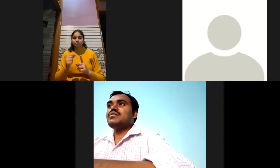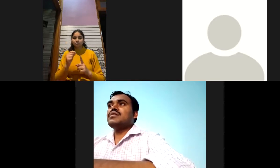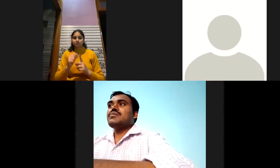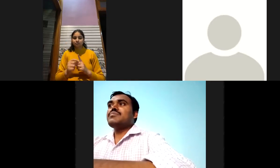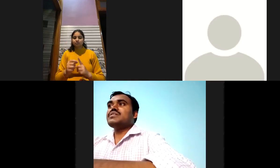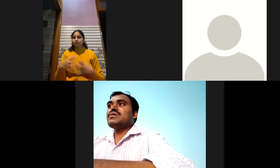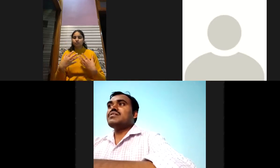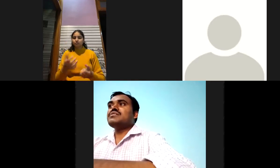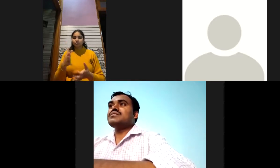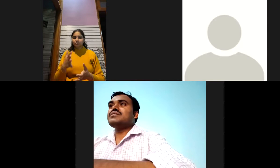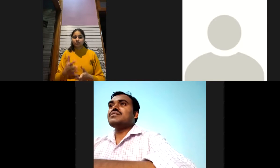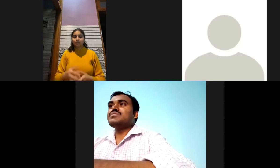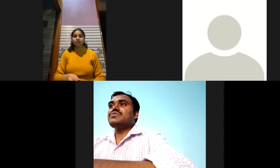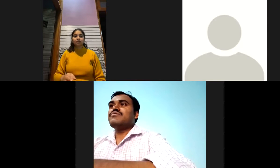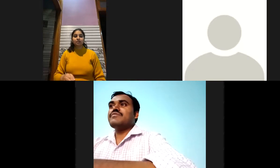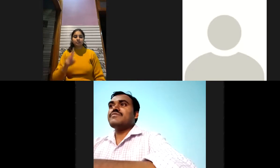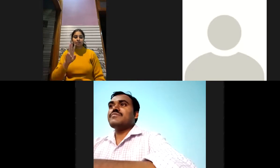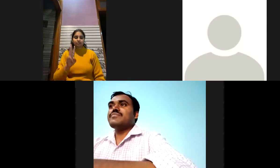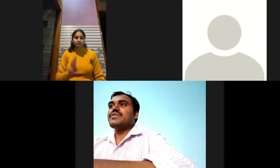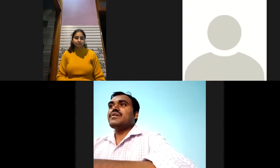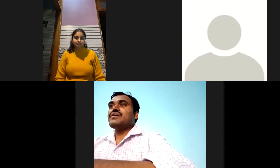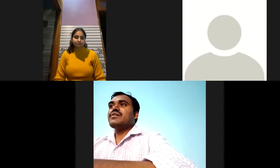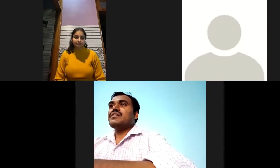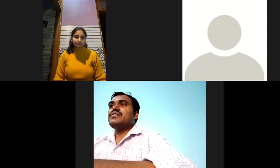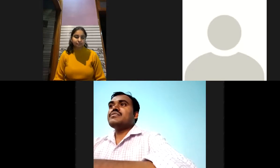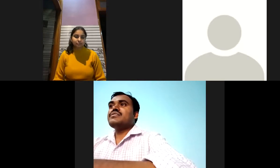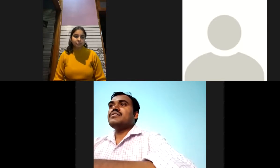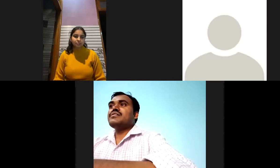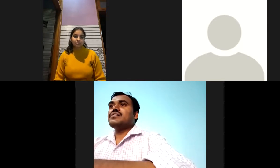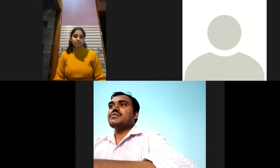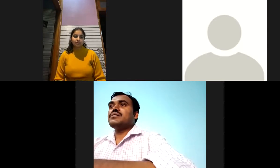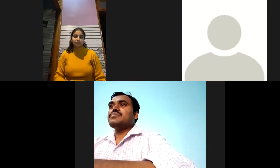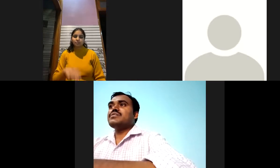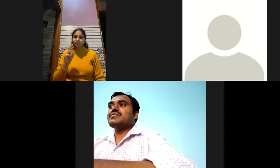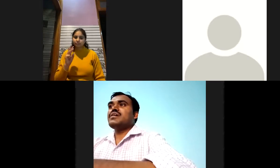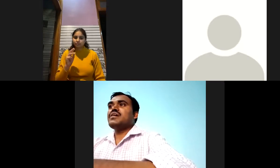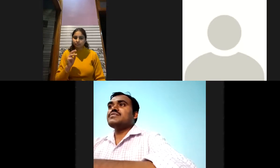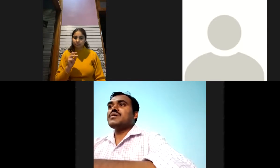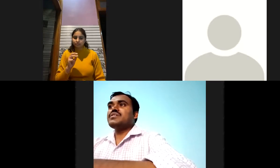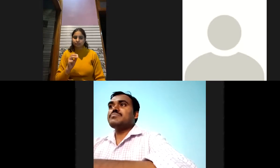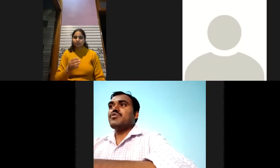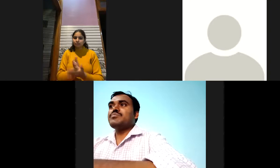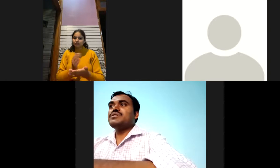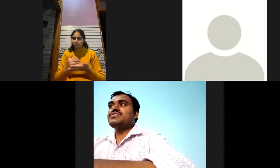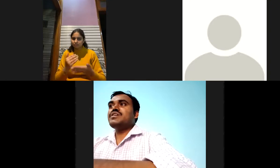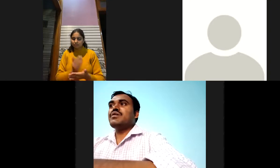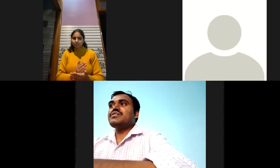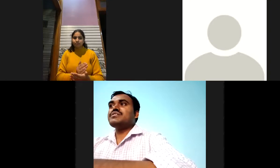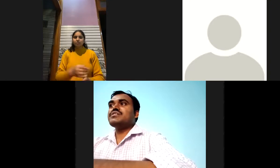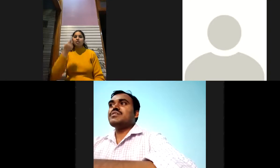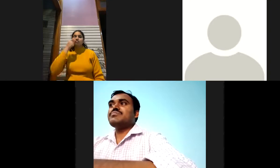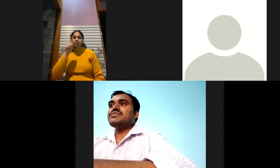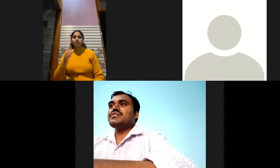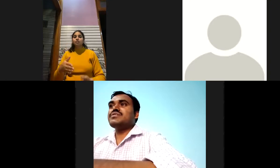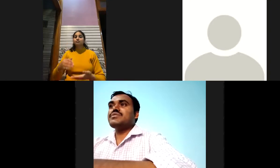greengrocer, but remain a 3 years old dwarf. On his third birthday, as his mother promised, he got the